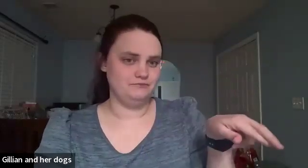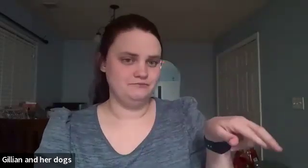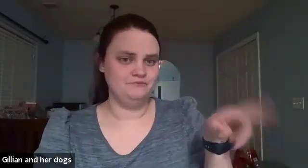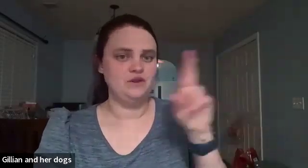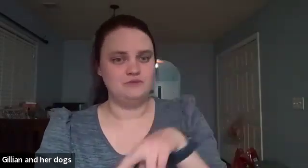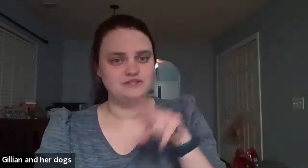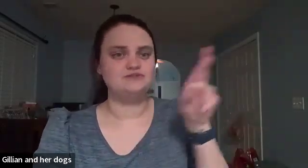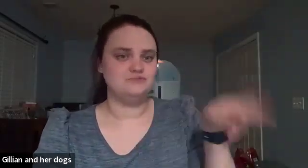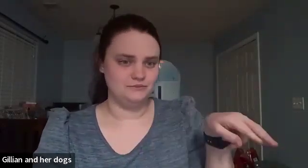restroom.